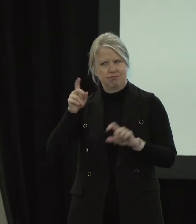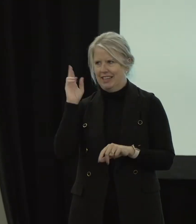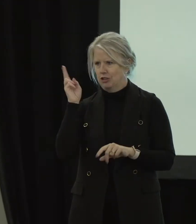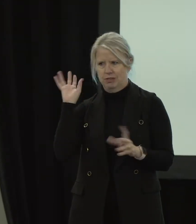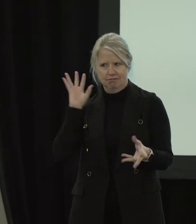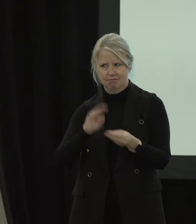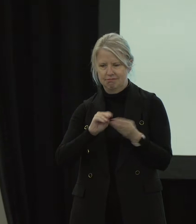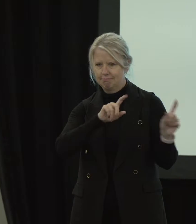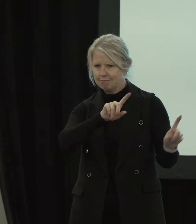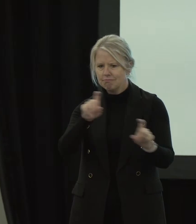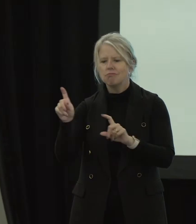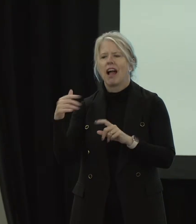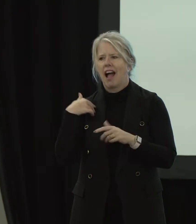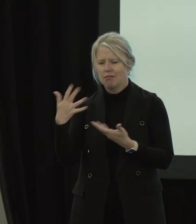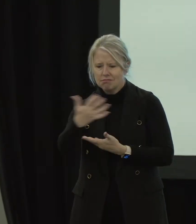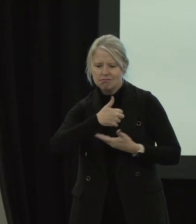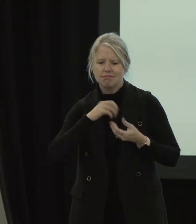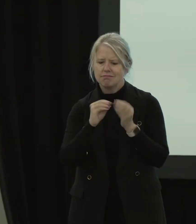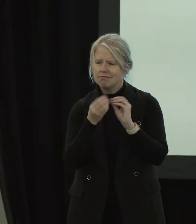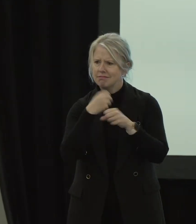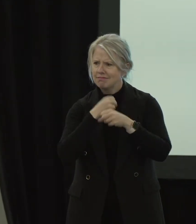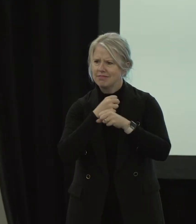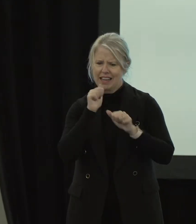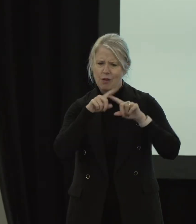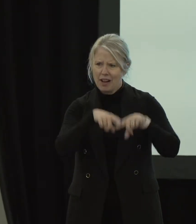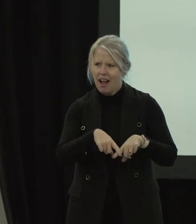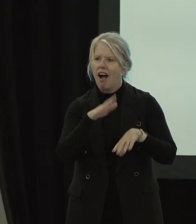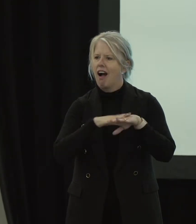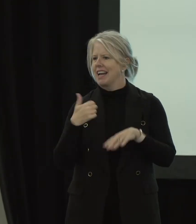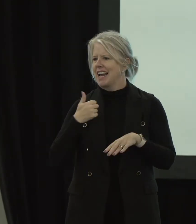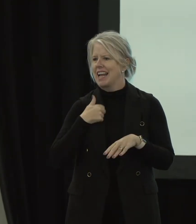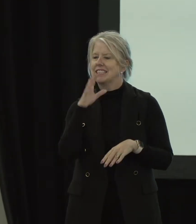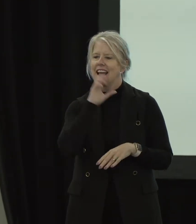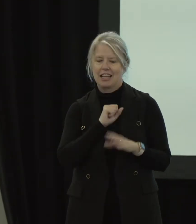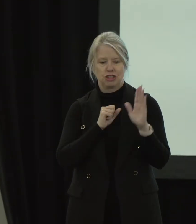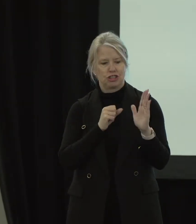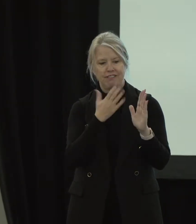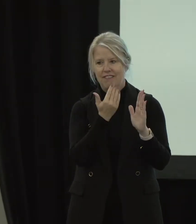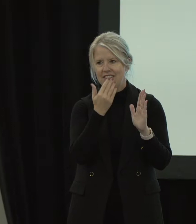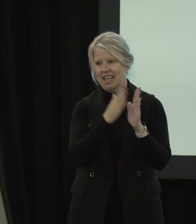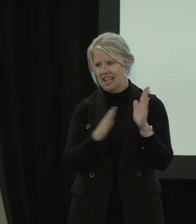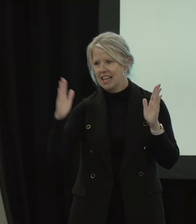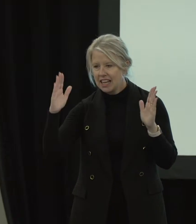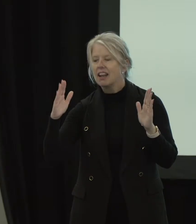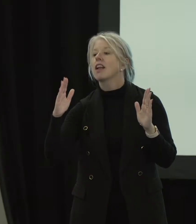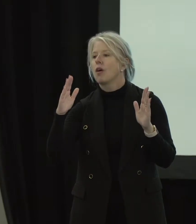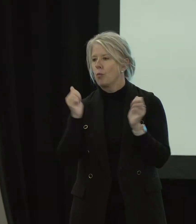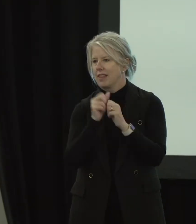kind and provides reliable statistics on Canadians aged 15 years and over with